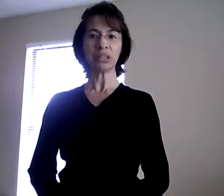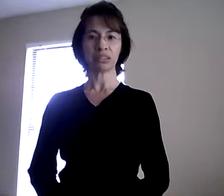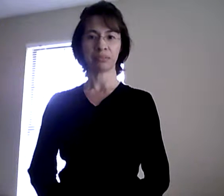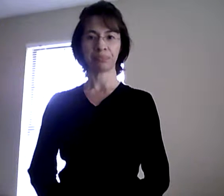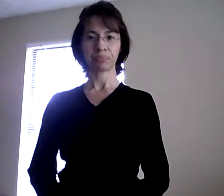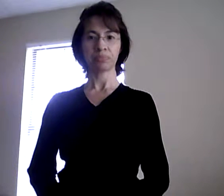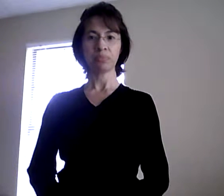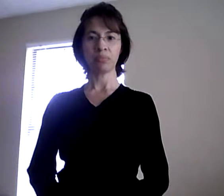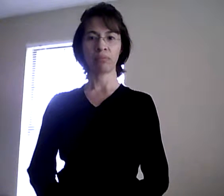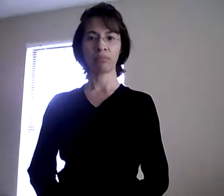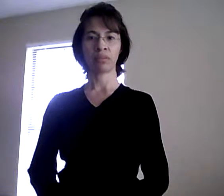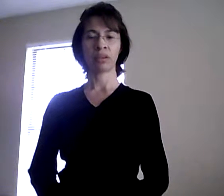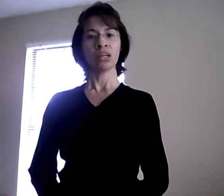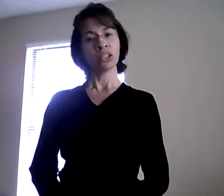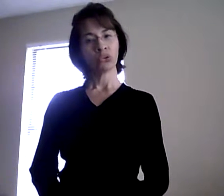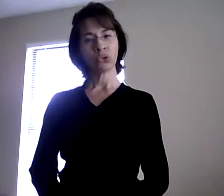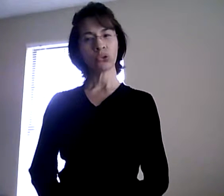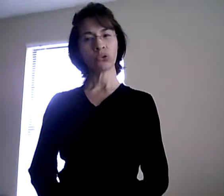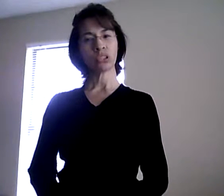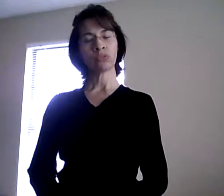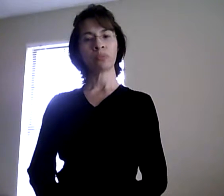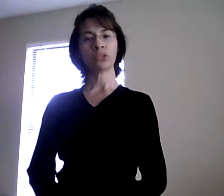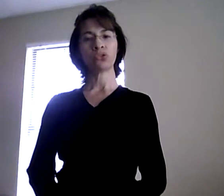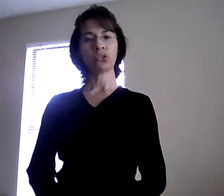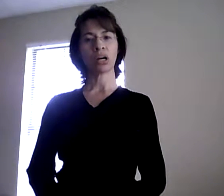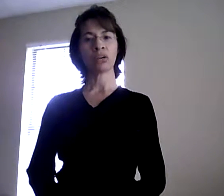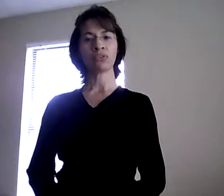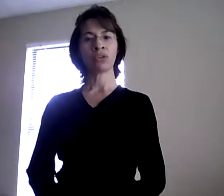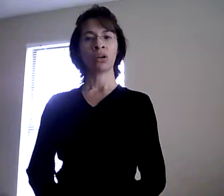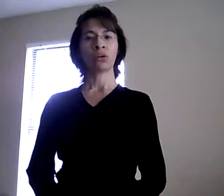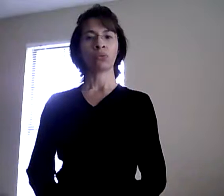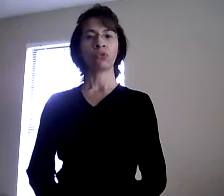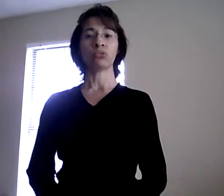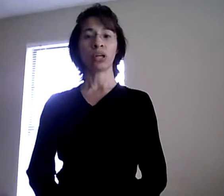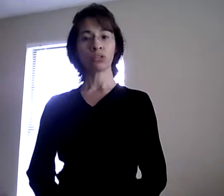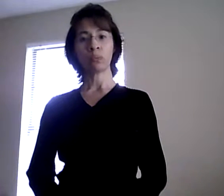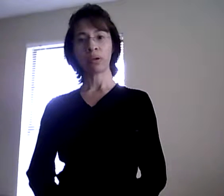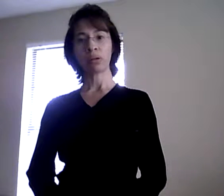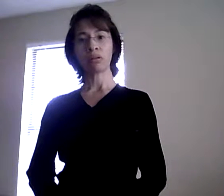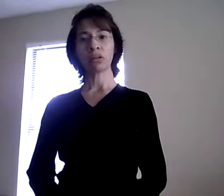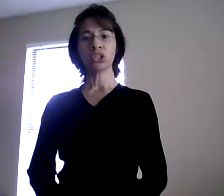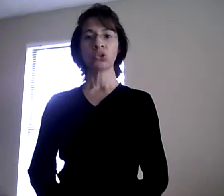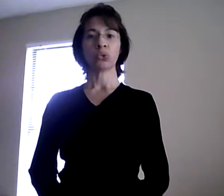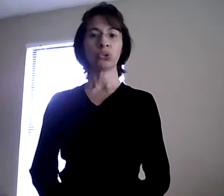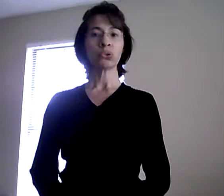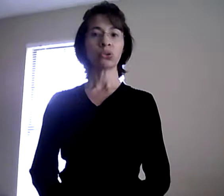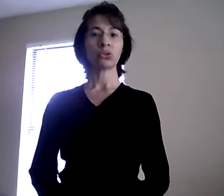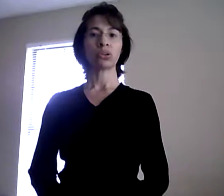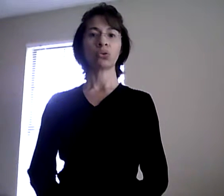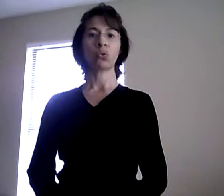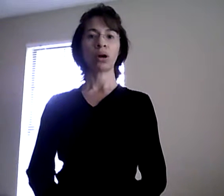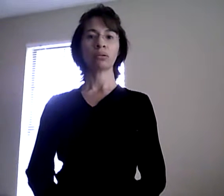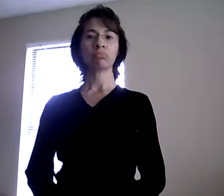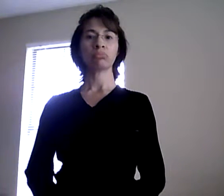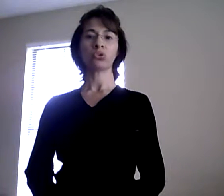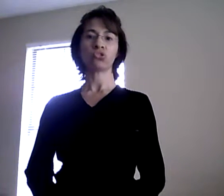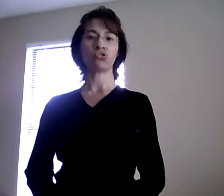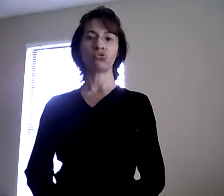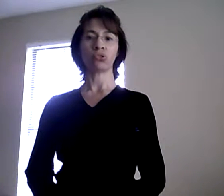wait. Do you suggest for me to drive from Jacksonville to Houston in one just